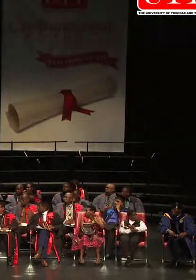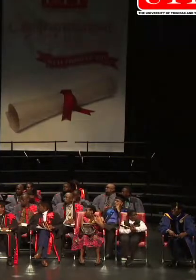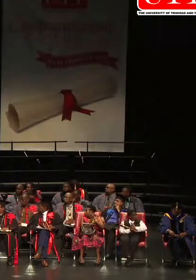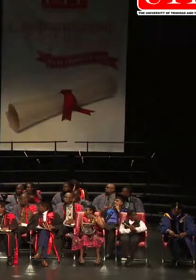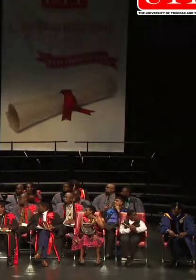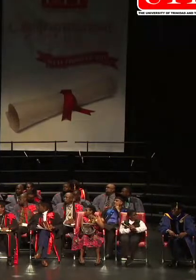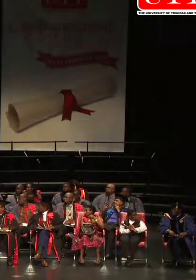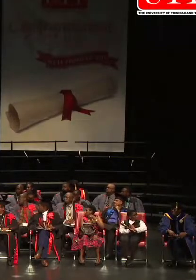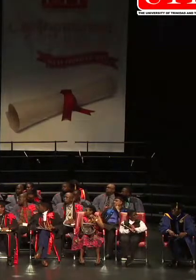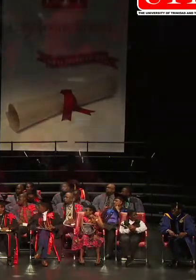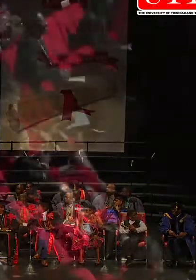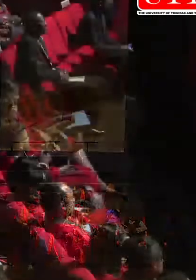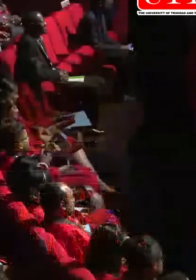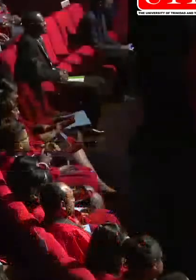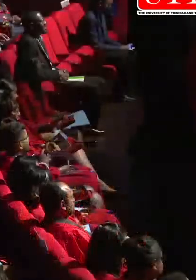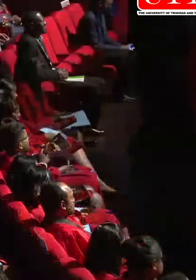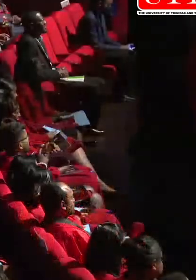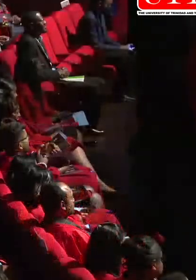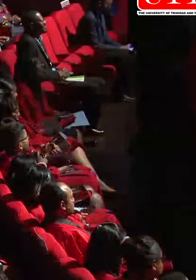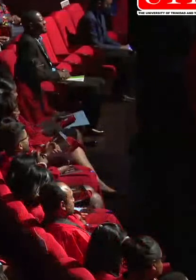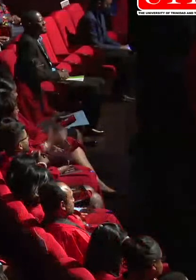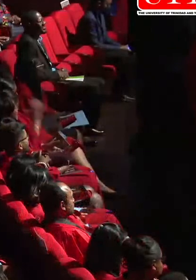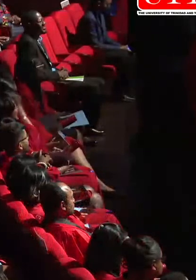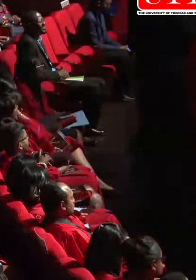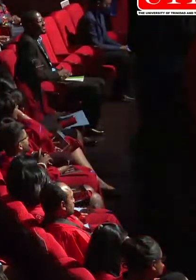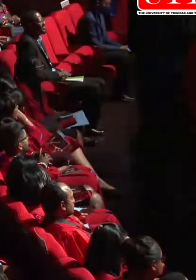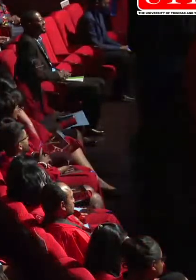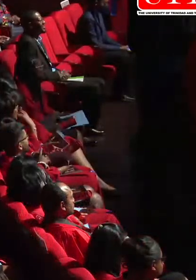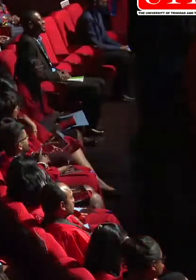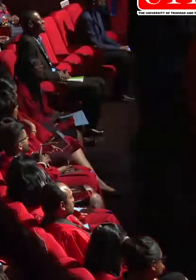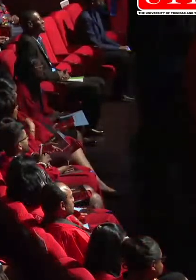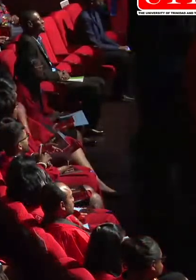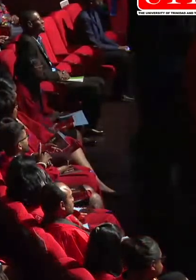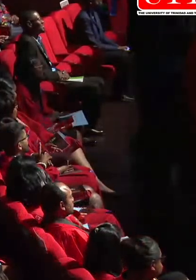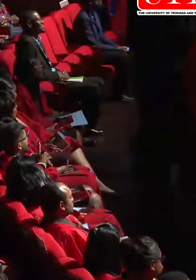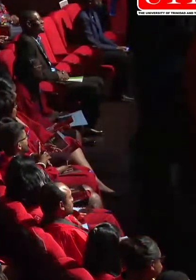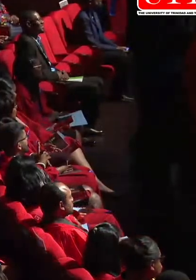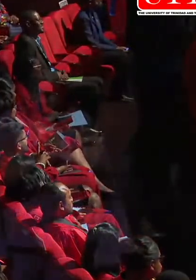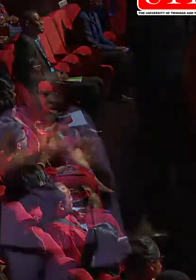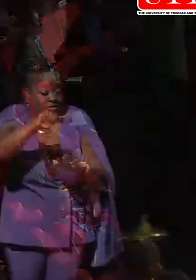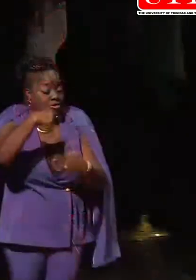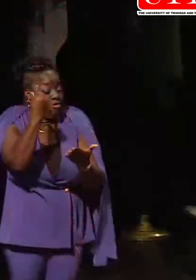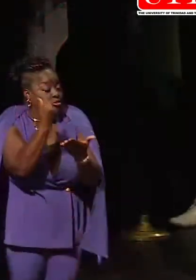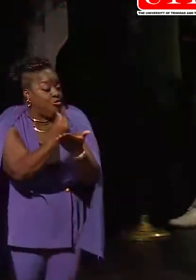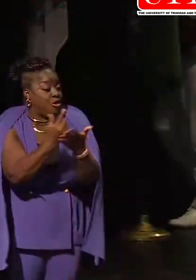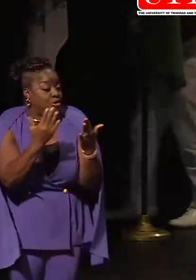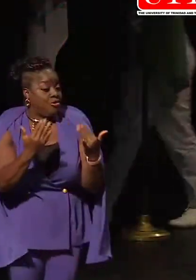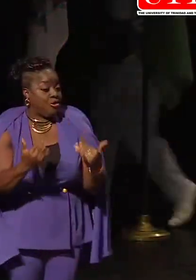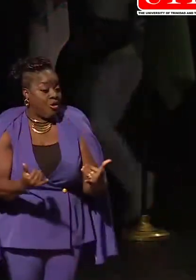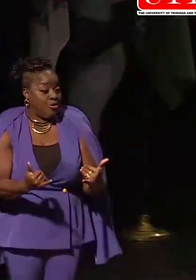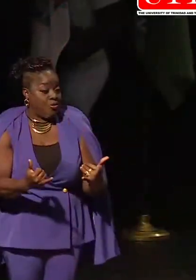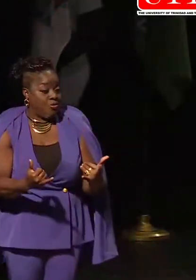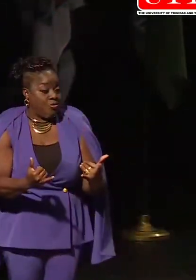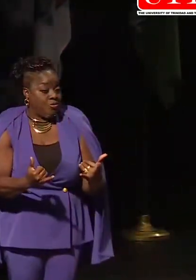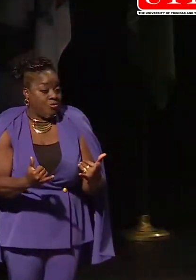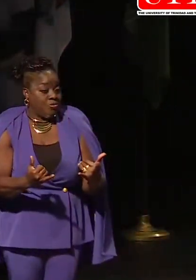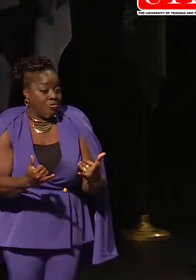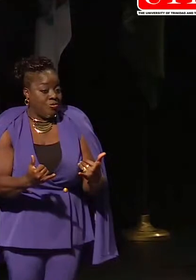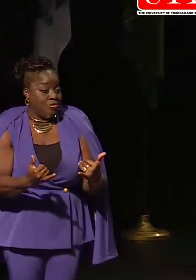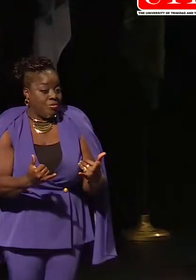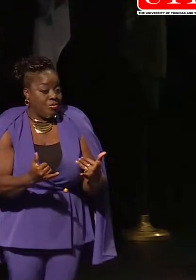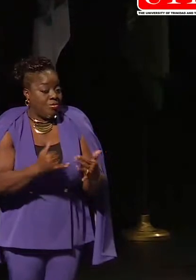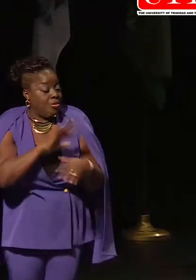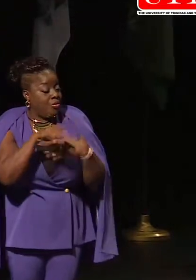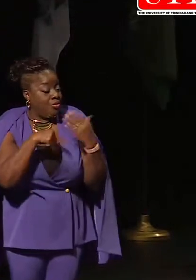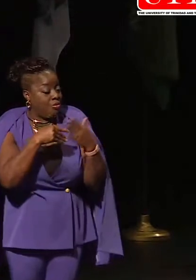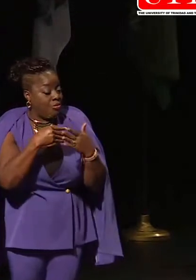Well, I know you've been waiting for this time. You've been students of UTT, you are graduates now, and in a few moments when you're